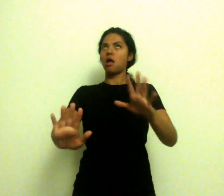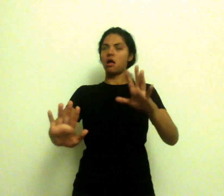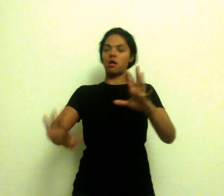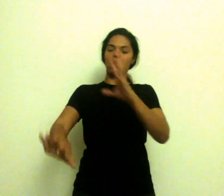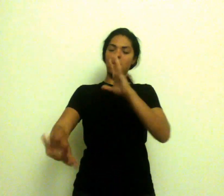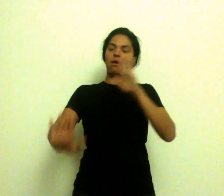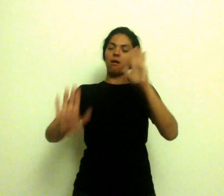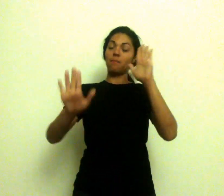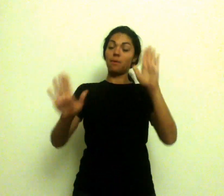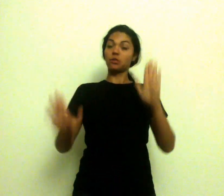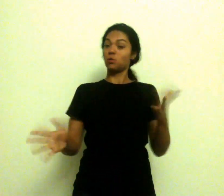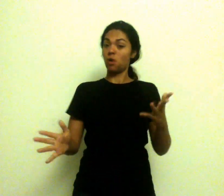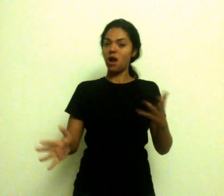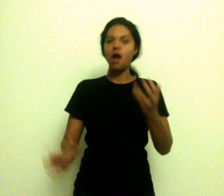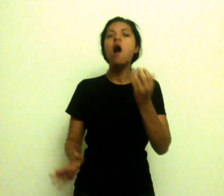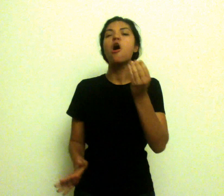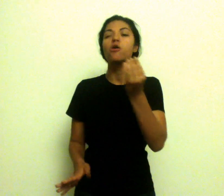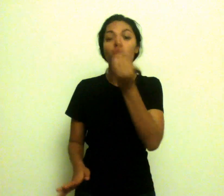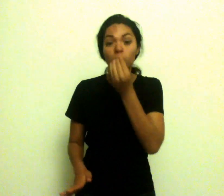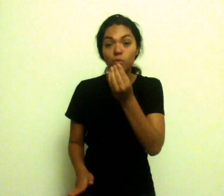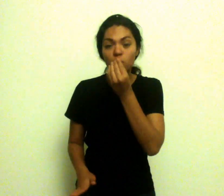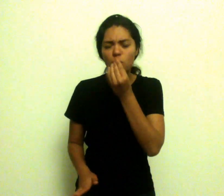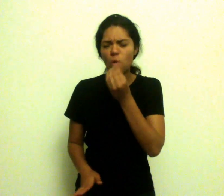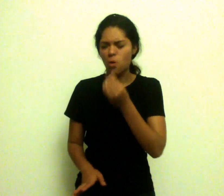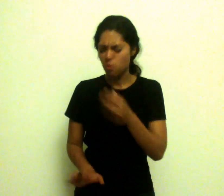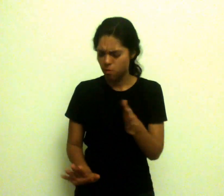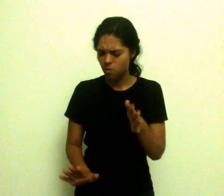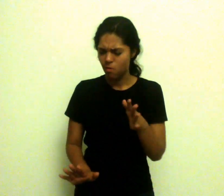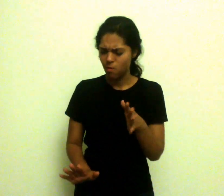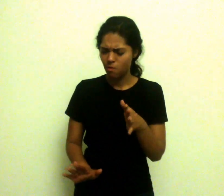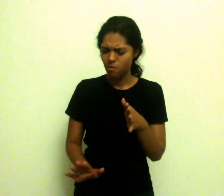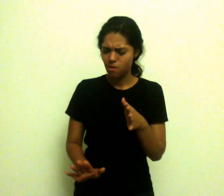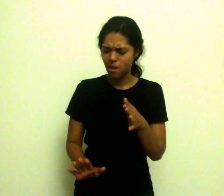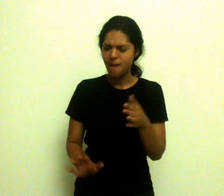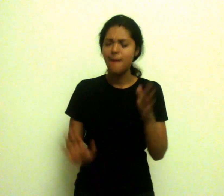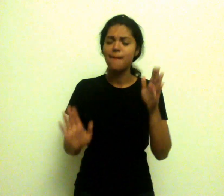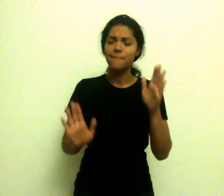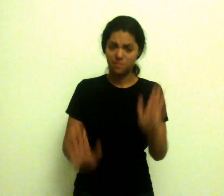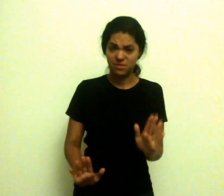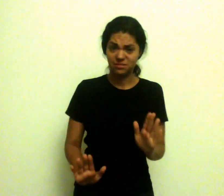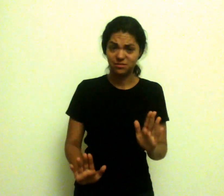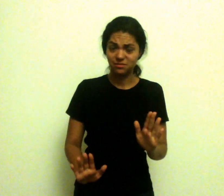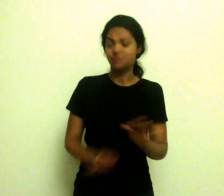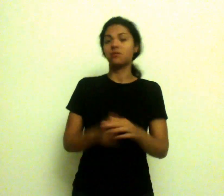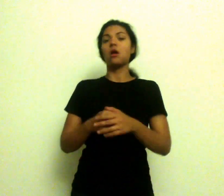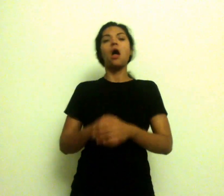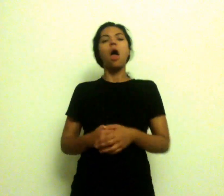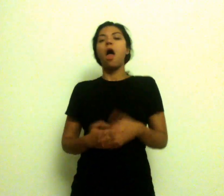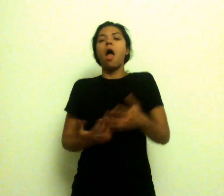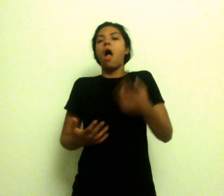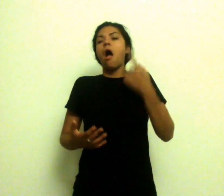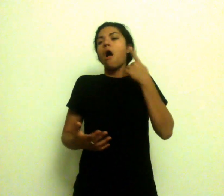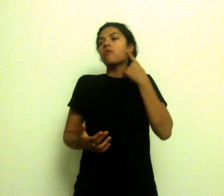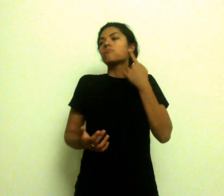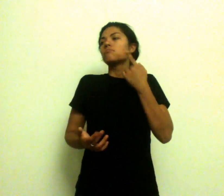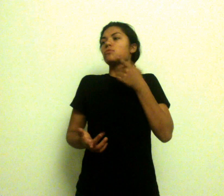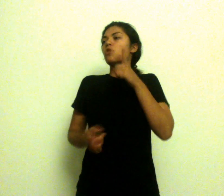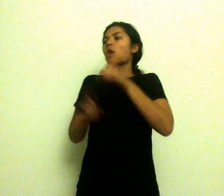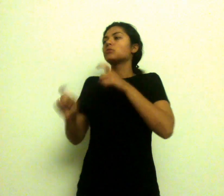It's fantastic. I mean, it is absolute folly to ask anybody whether he wants a hamburger or curry and rice.